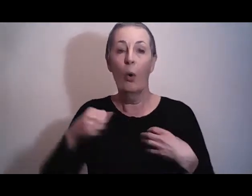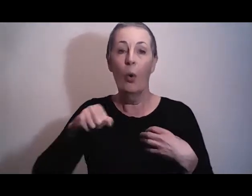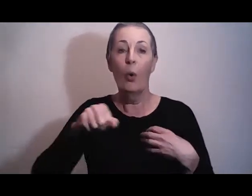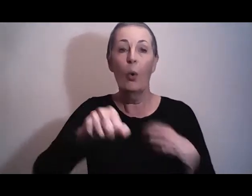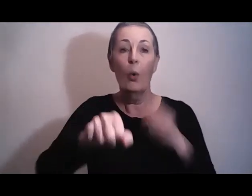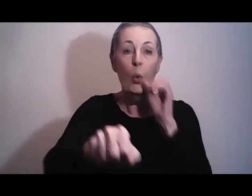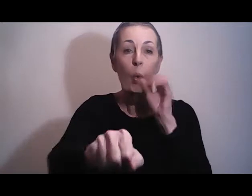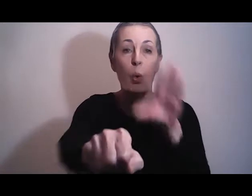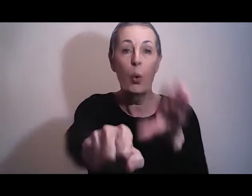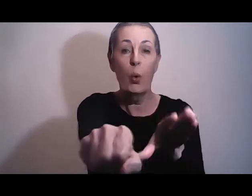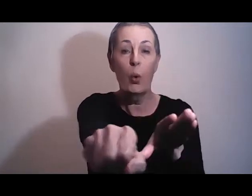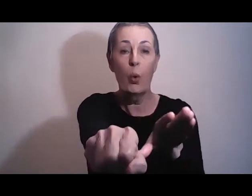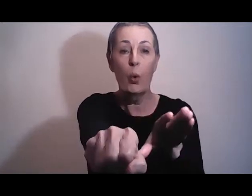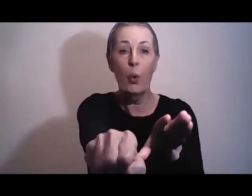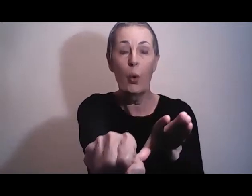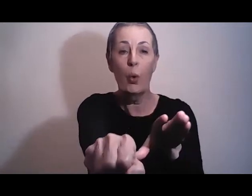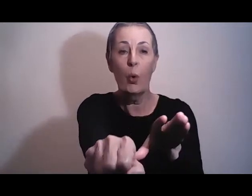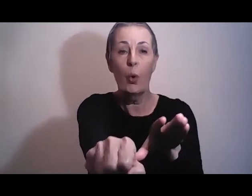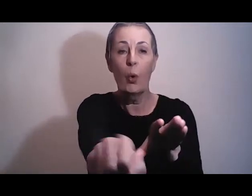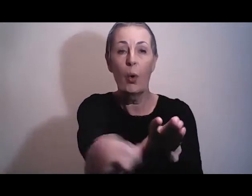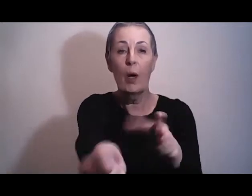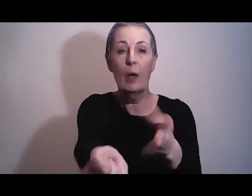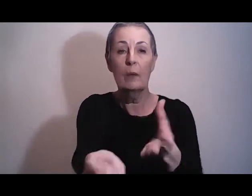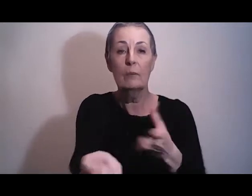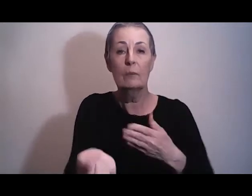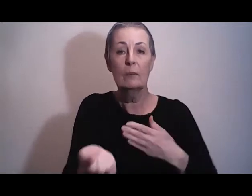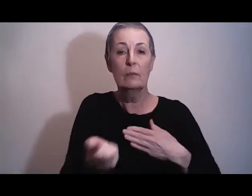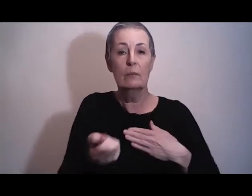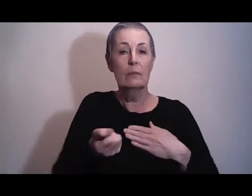breathing in as you draw your fist back in.